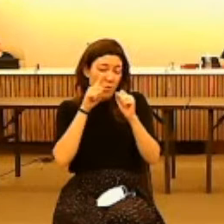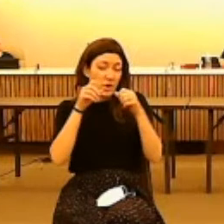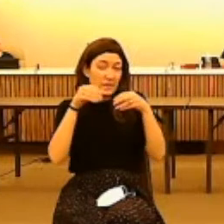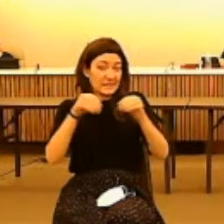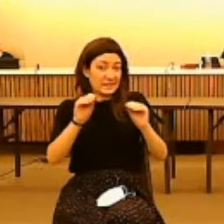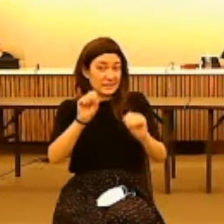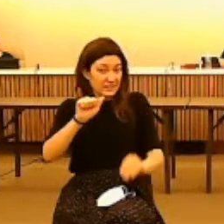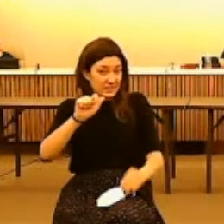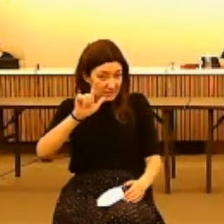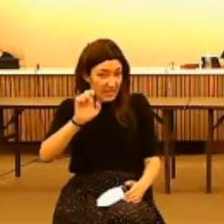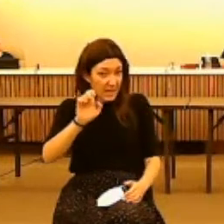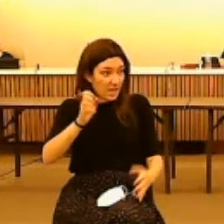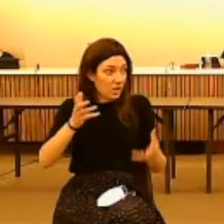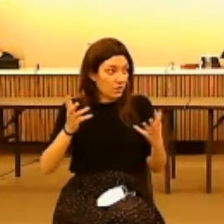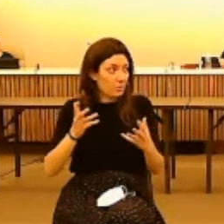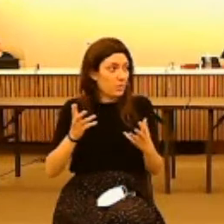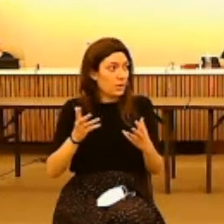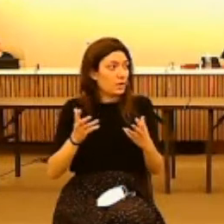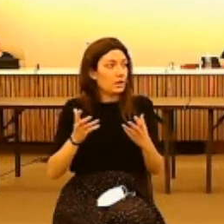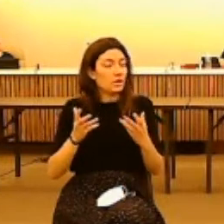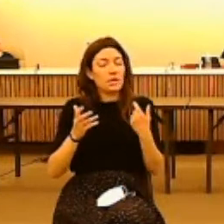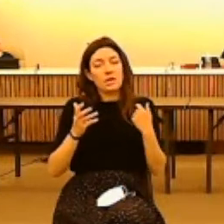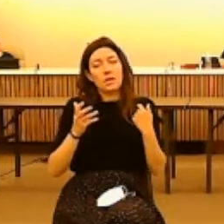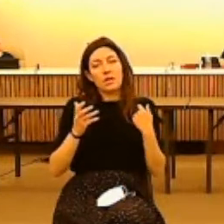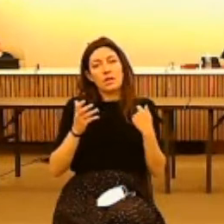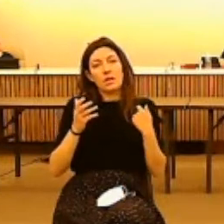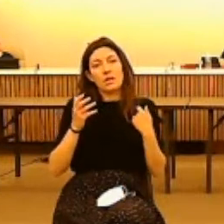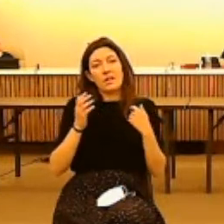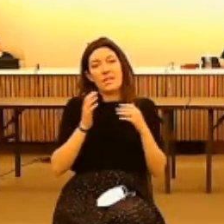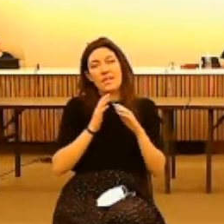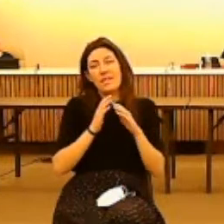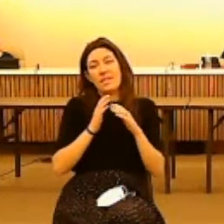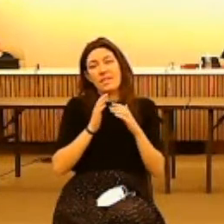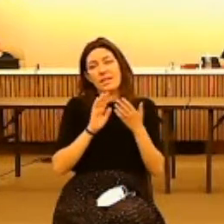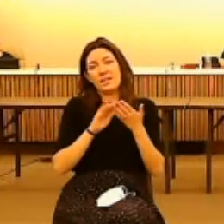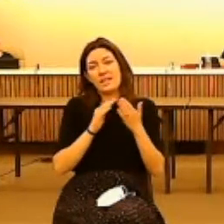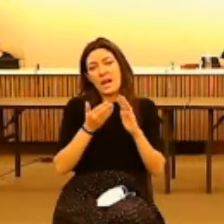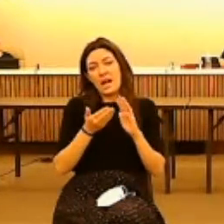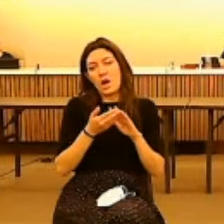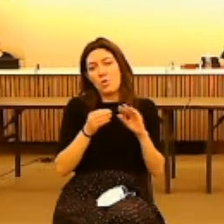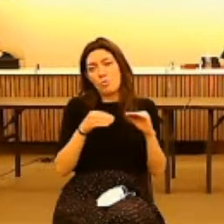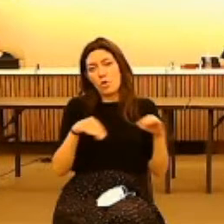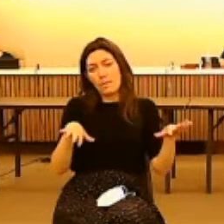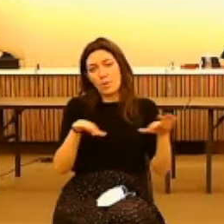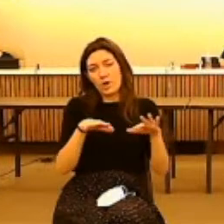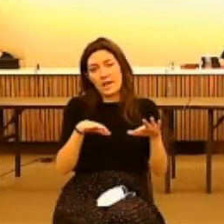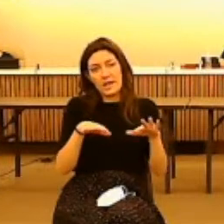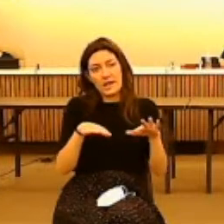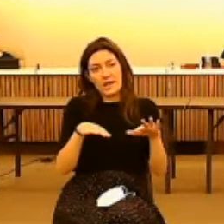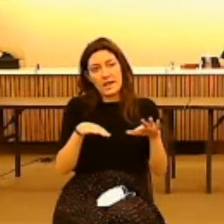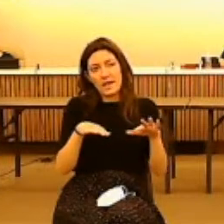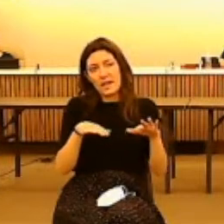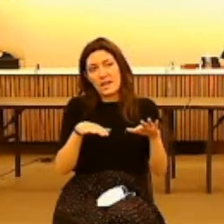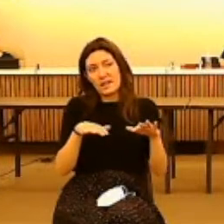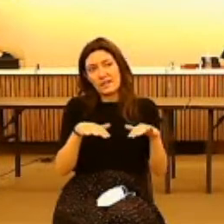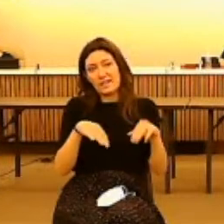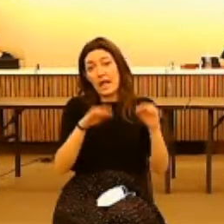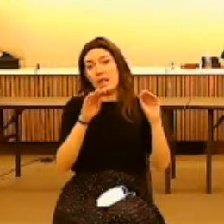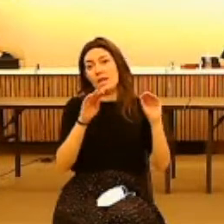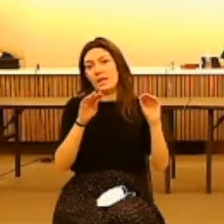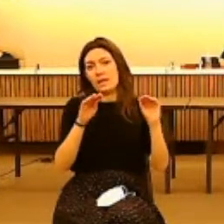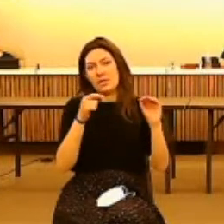be the disposition of town property that hasn't been surplused, right? This is not surplus